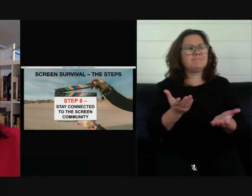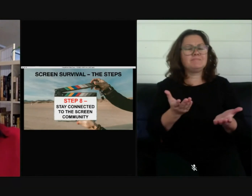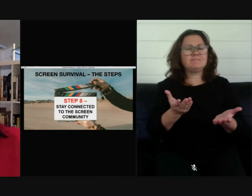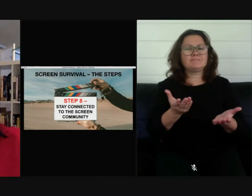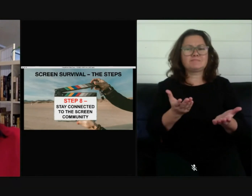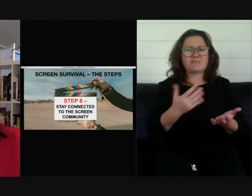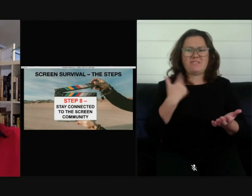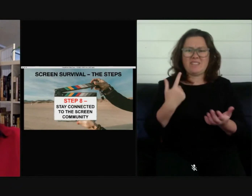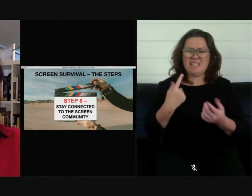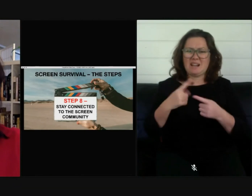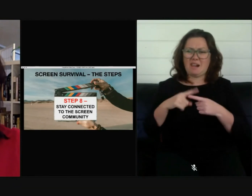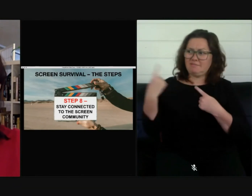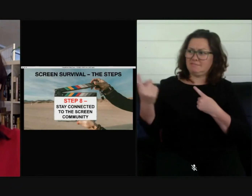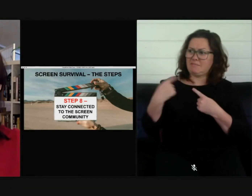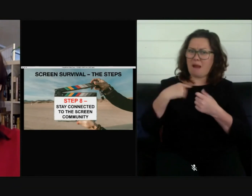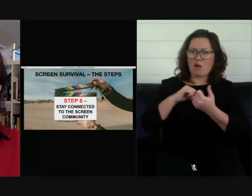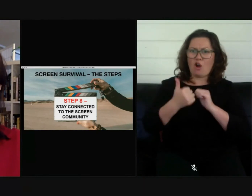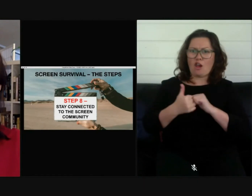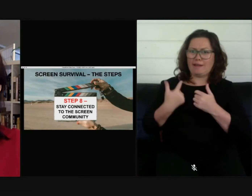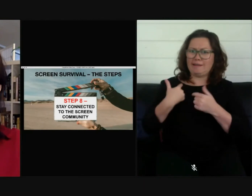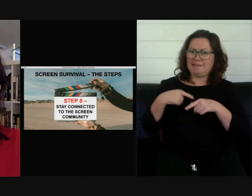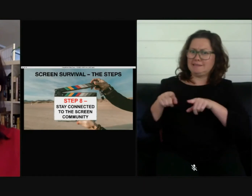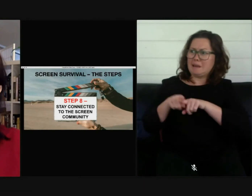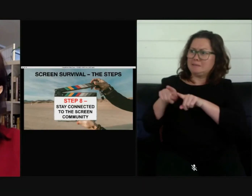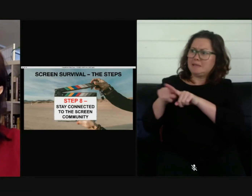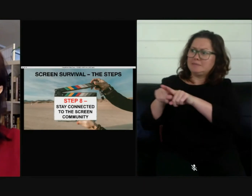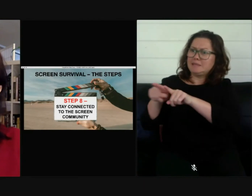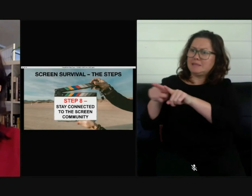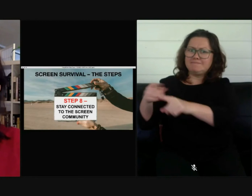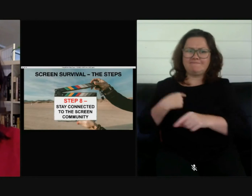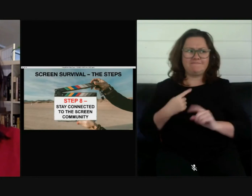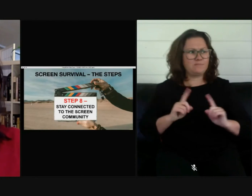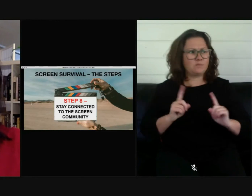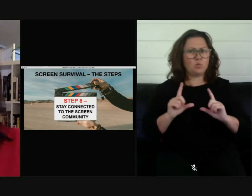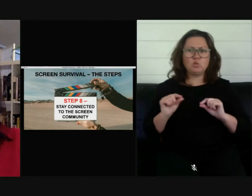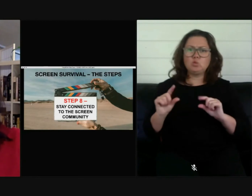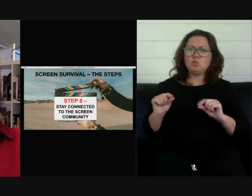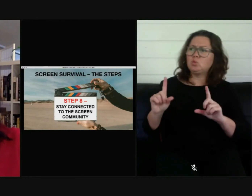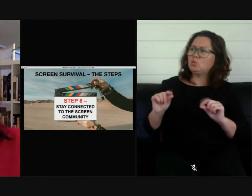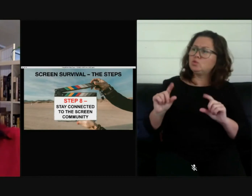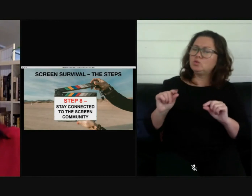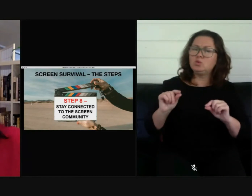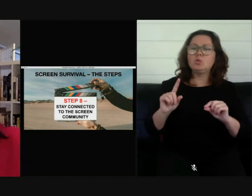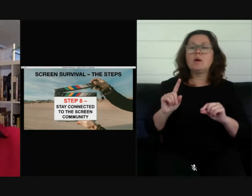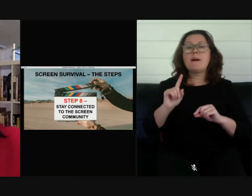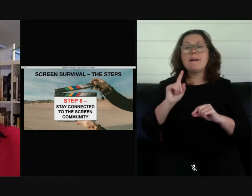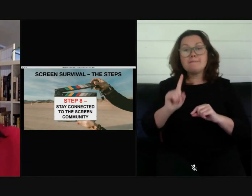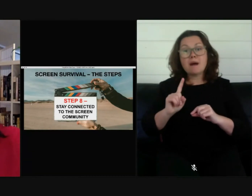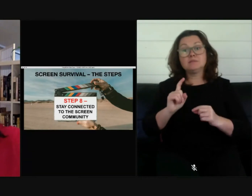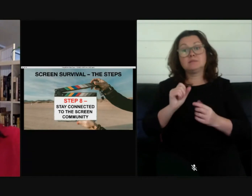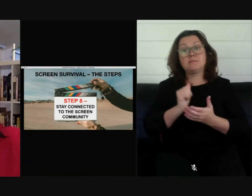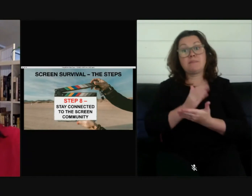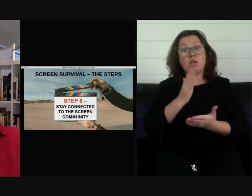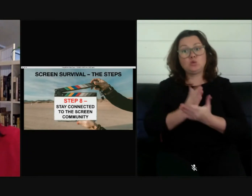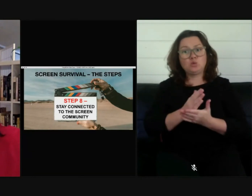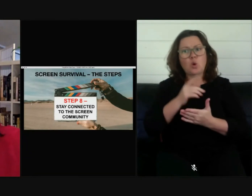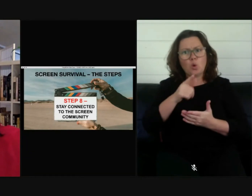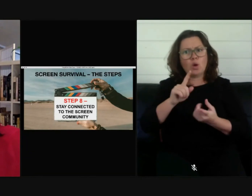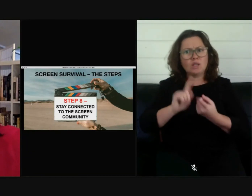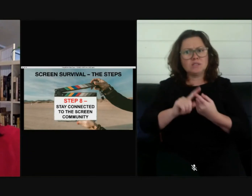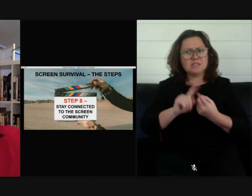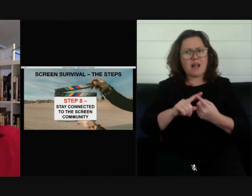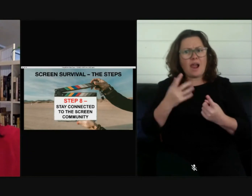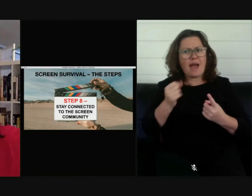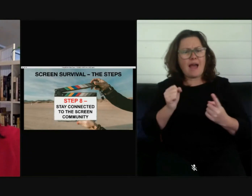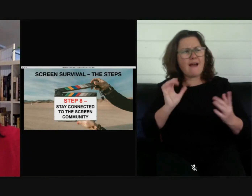situation as you, it's super important to make sure you're maintaining those connections and even seeking out creative and professional relationships